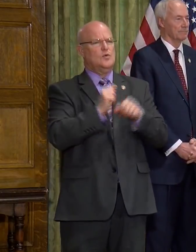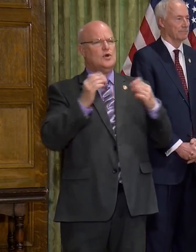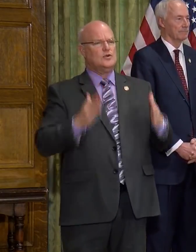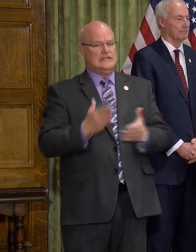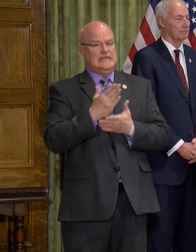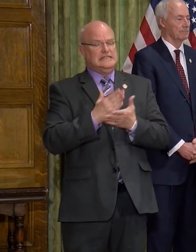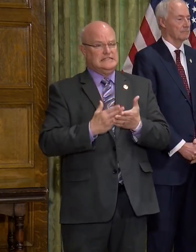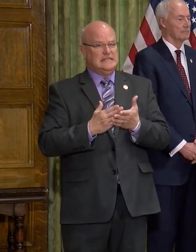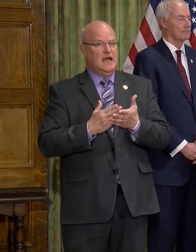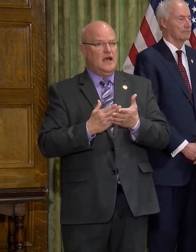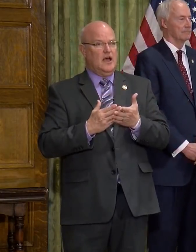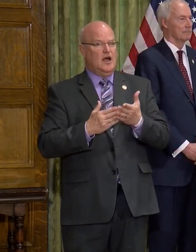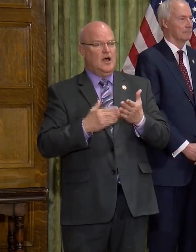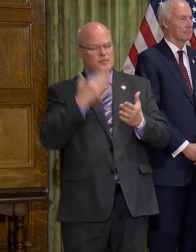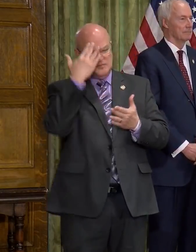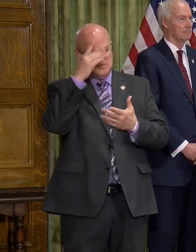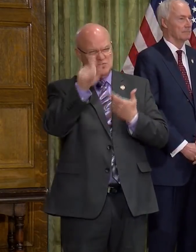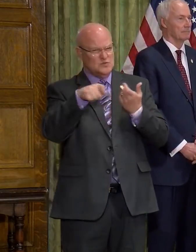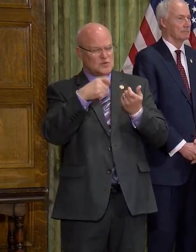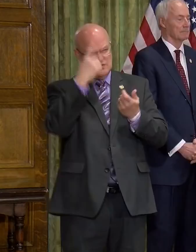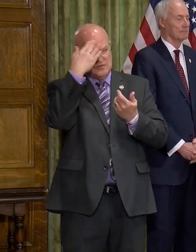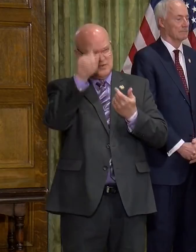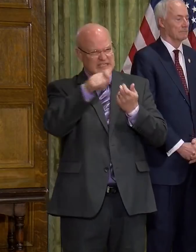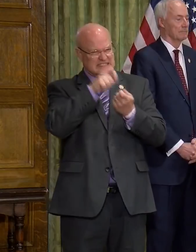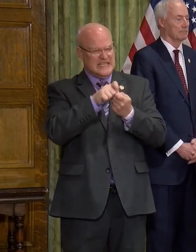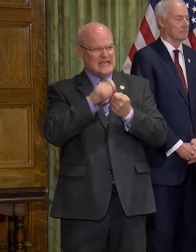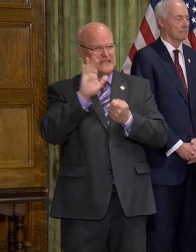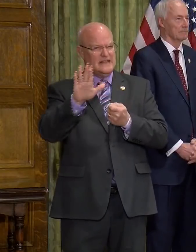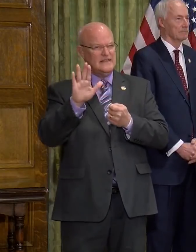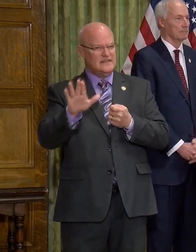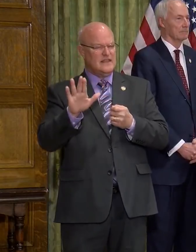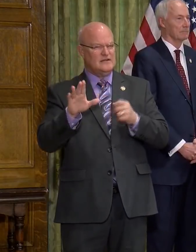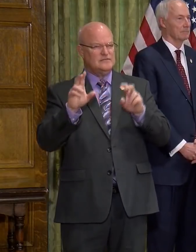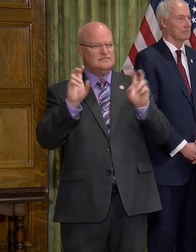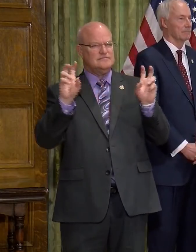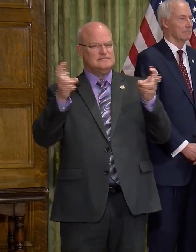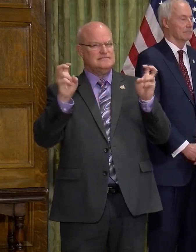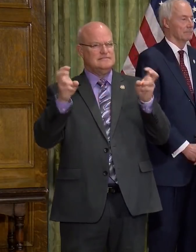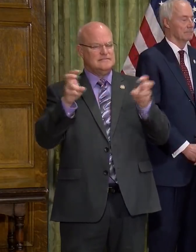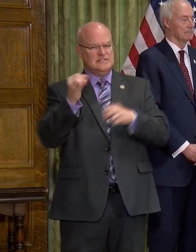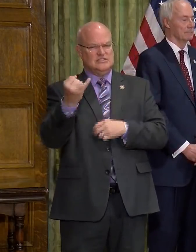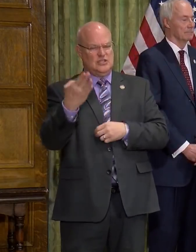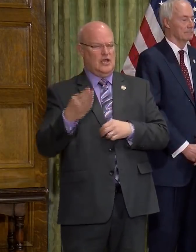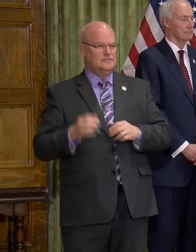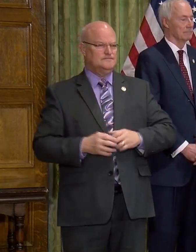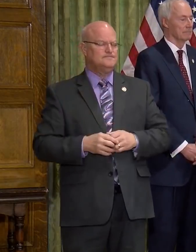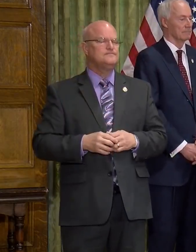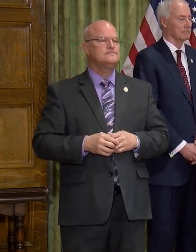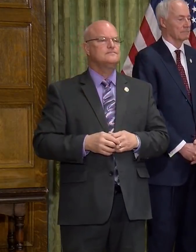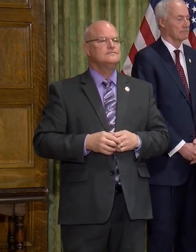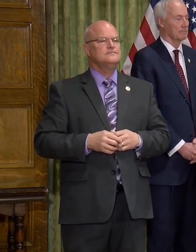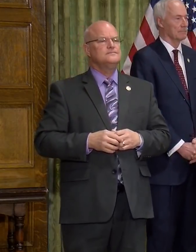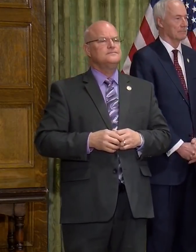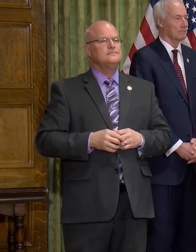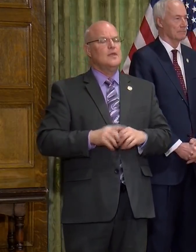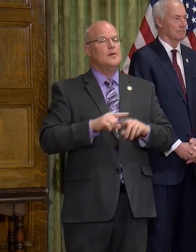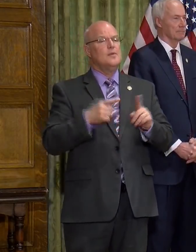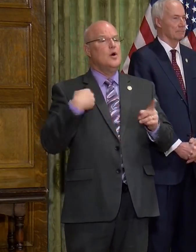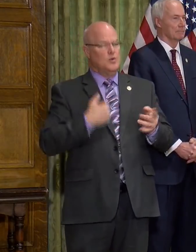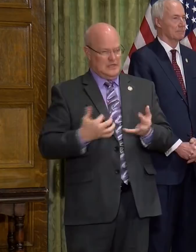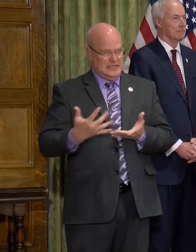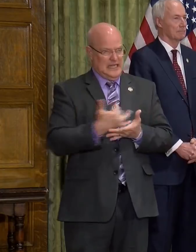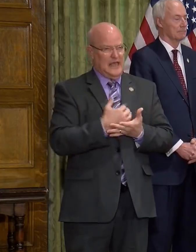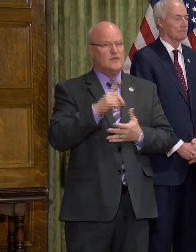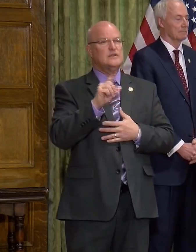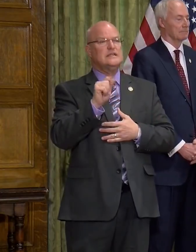don't yet know exactly what their specific job is, but we're gathering